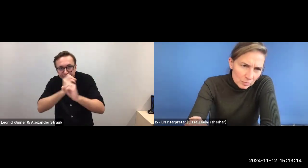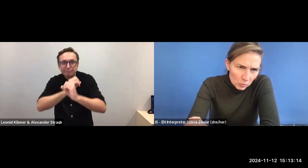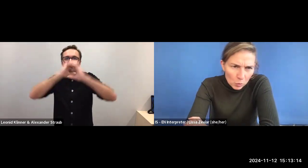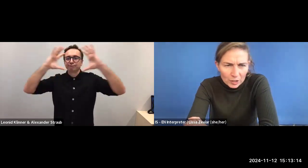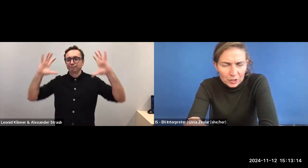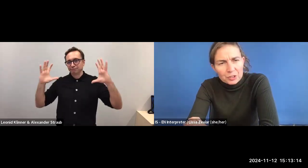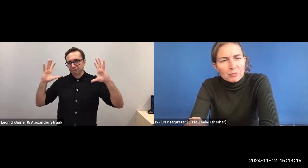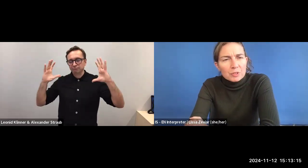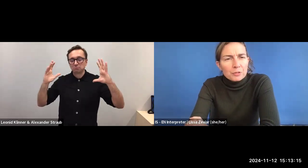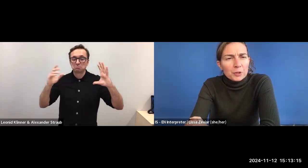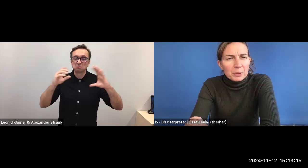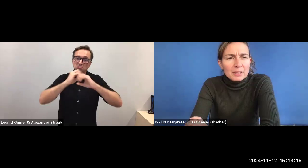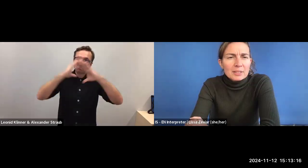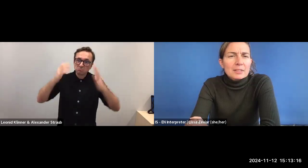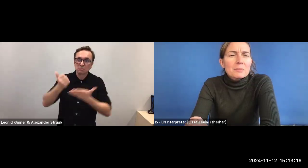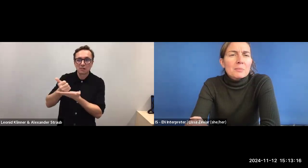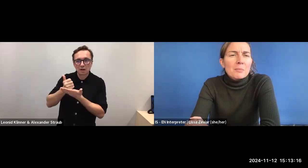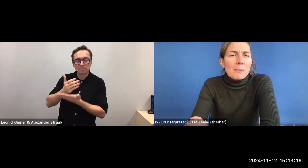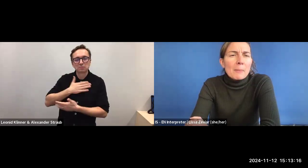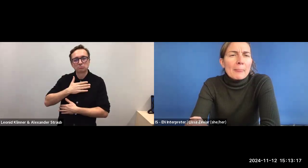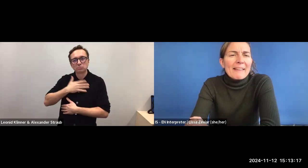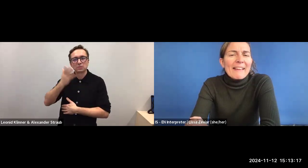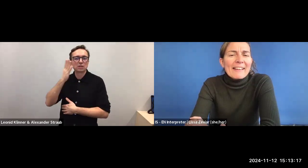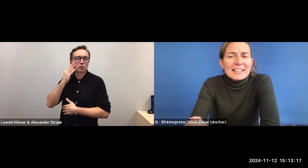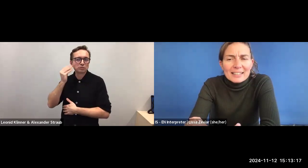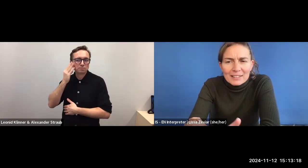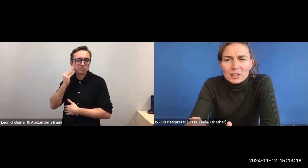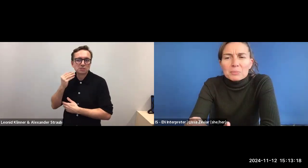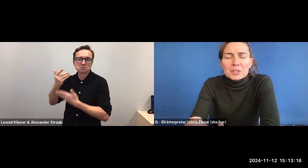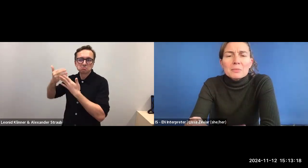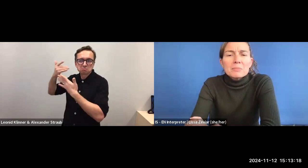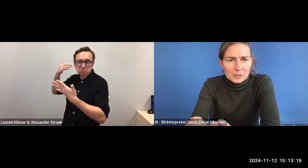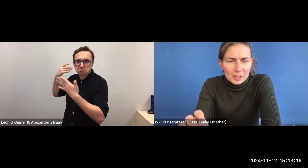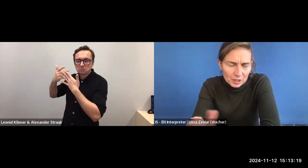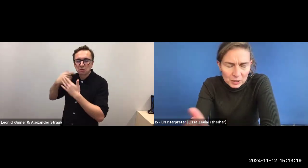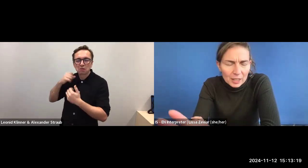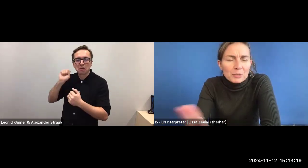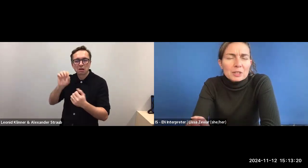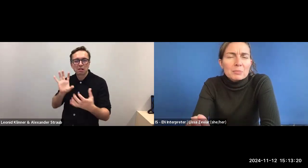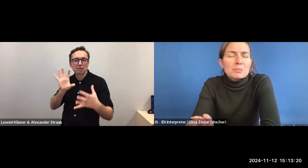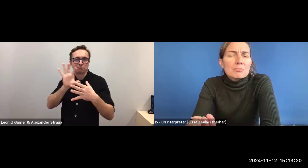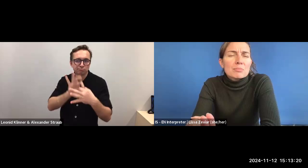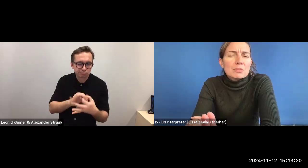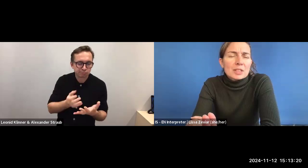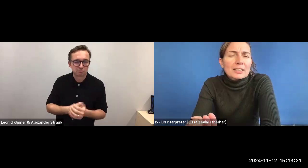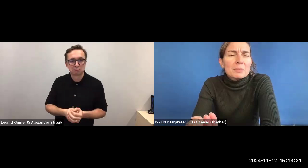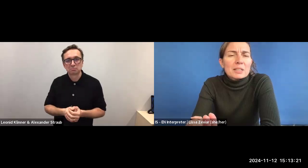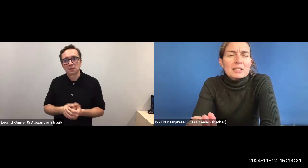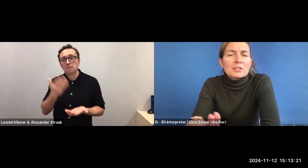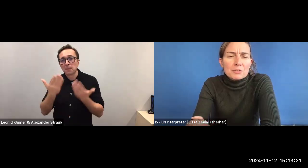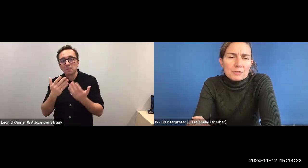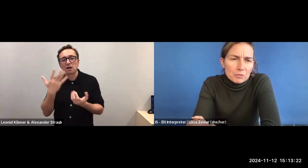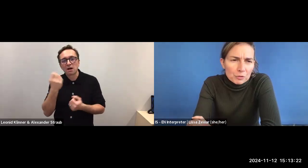would watch the full piece and then gave them some, we cut out some